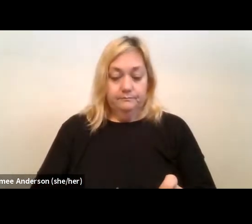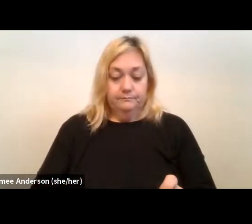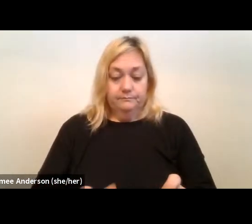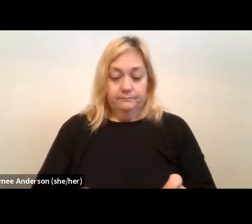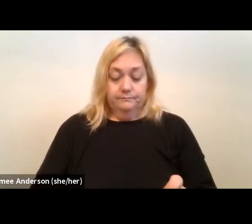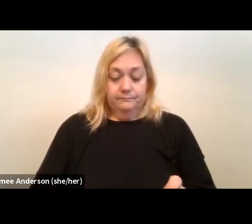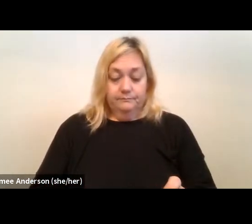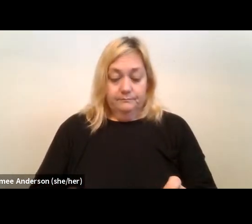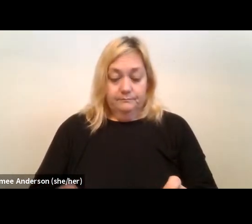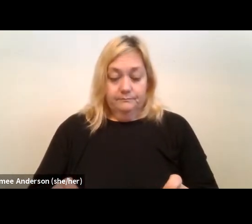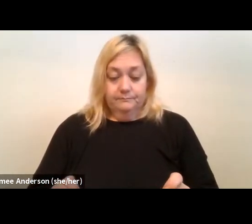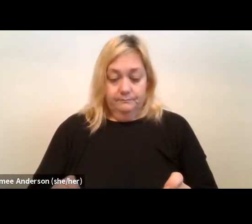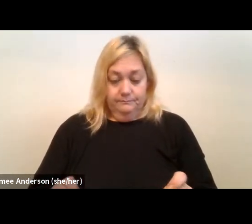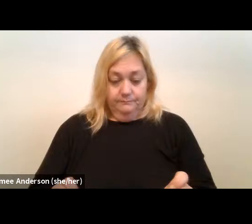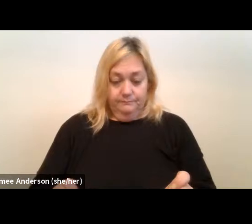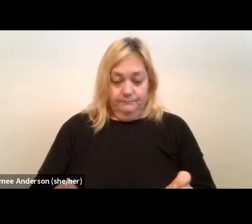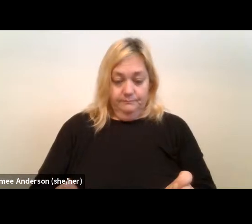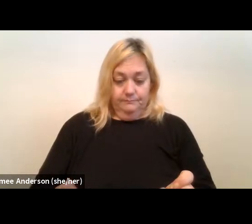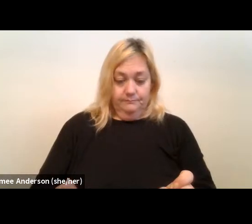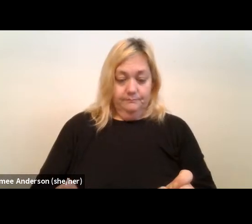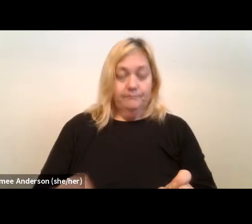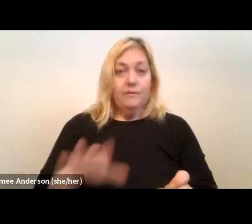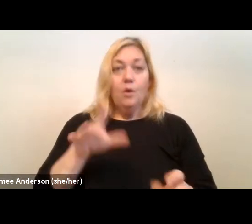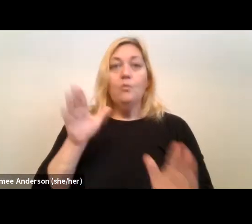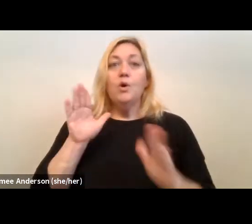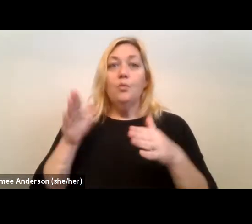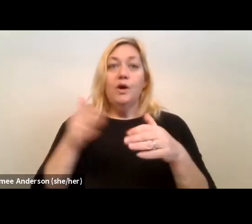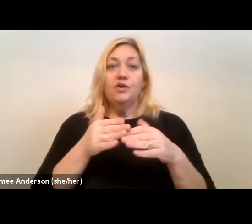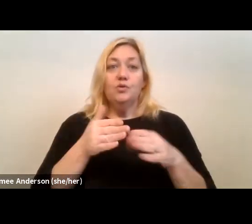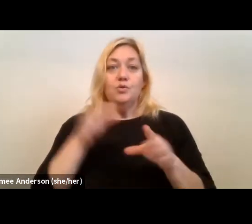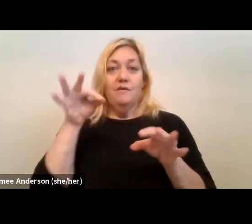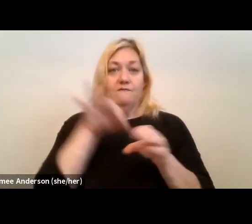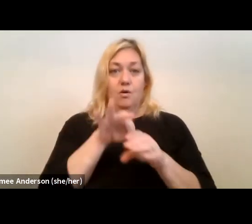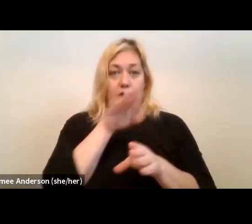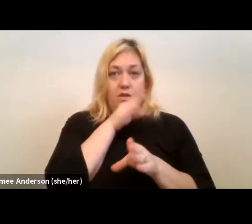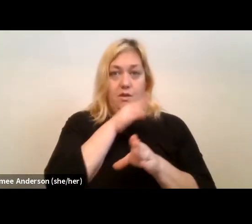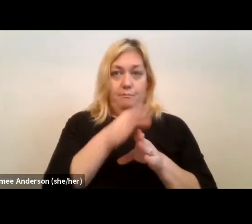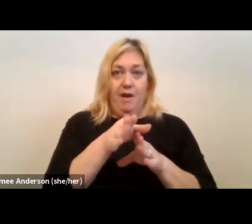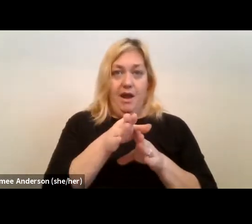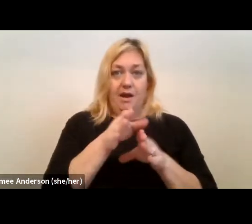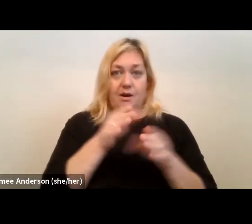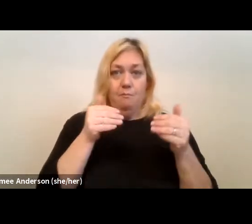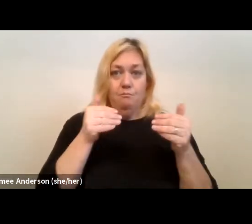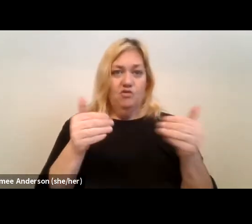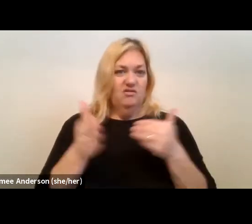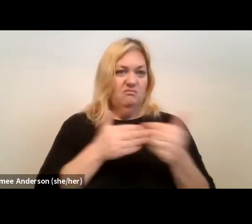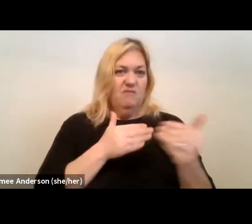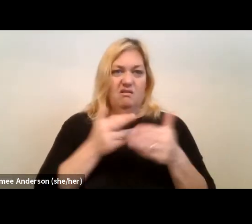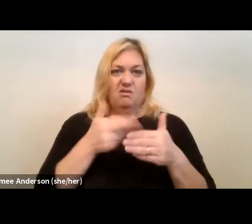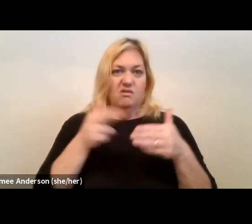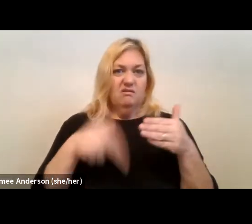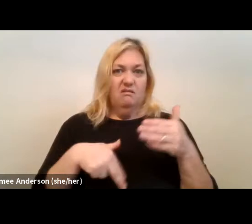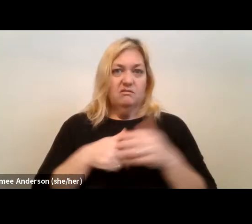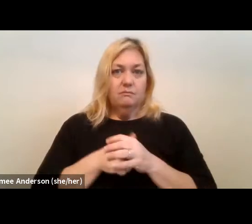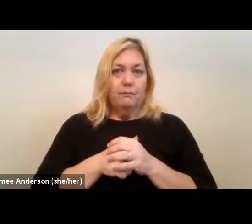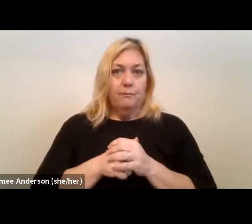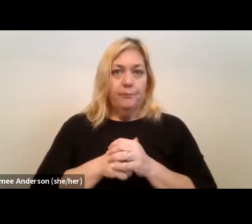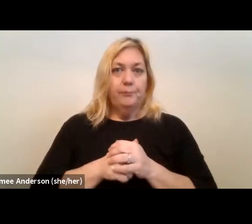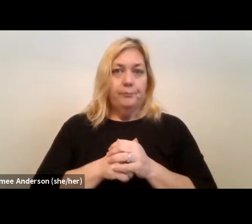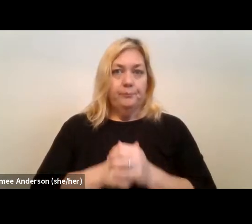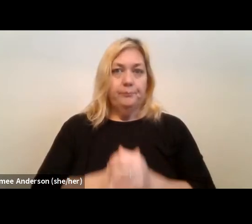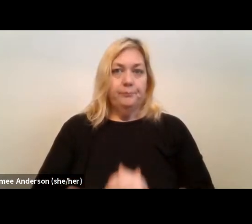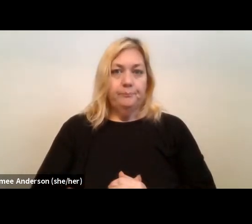And actually, to be clear, we'll move immediately to a vote on the main motion, regardless of the results of this.